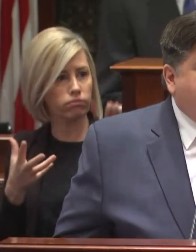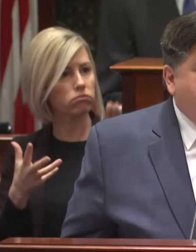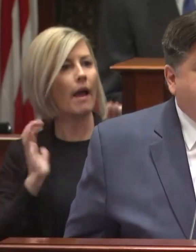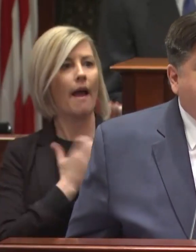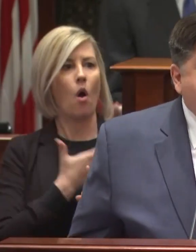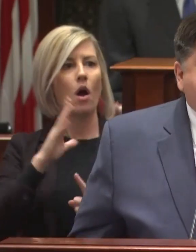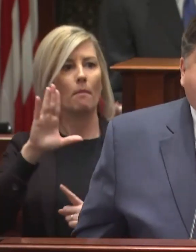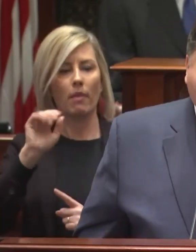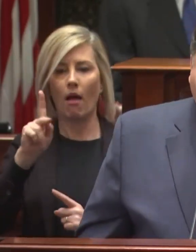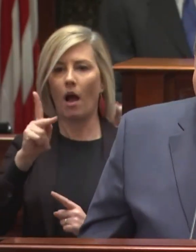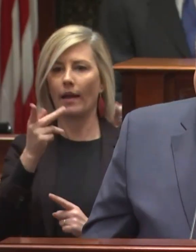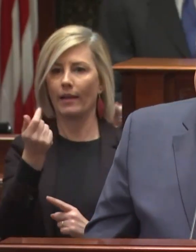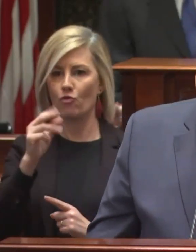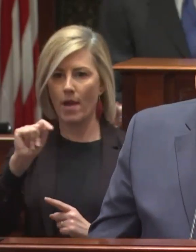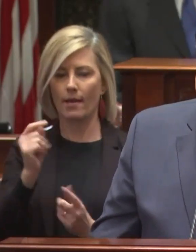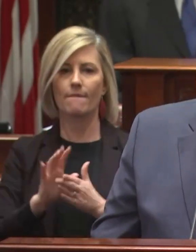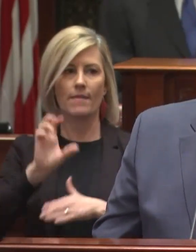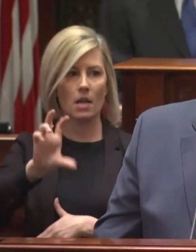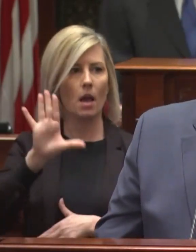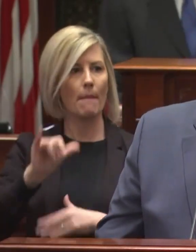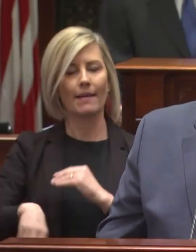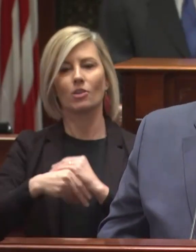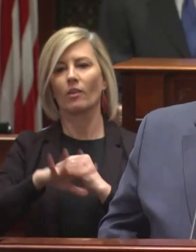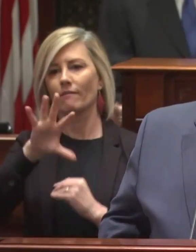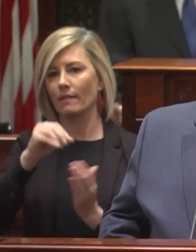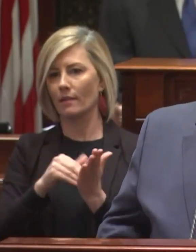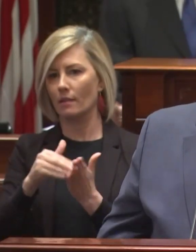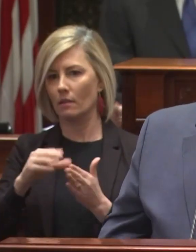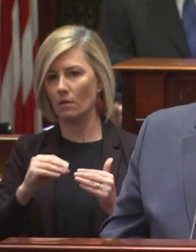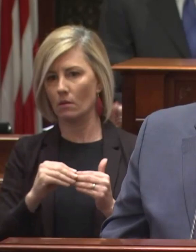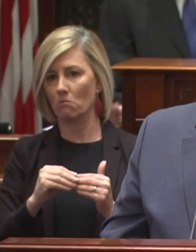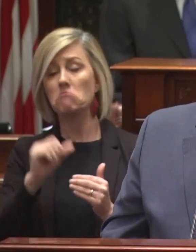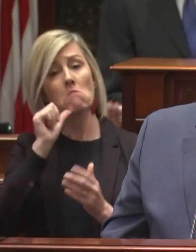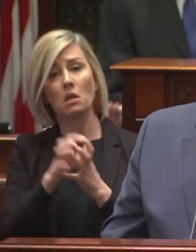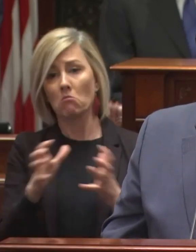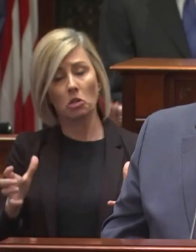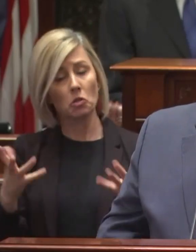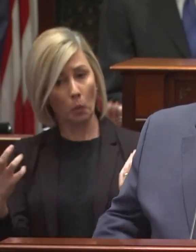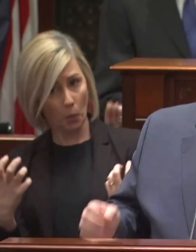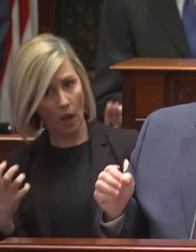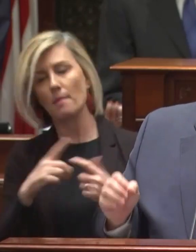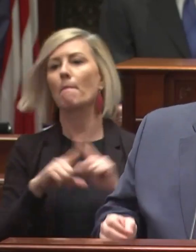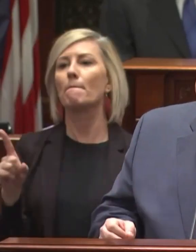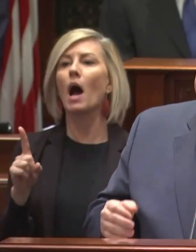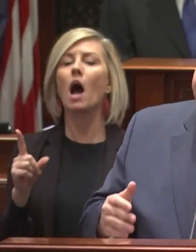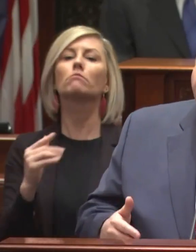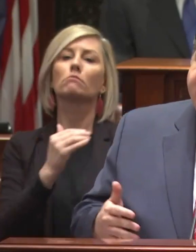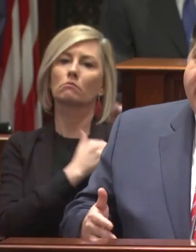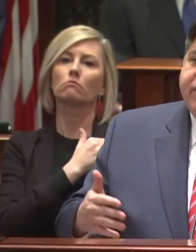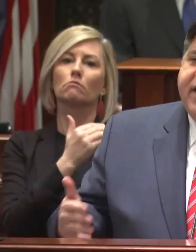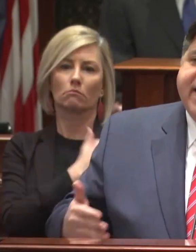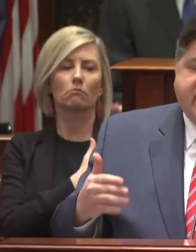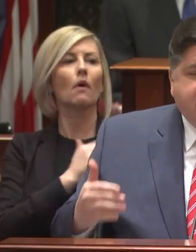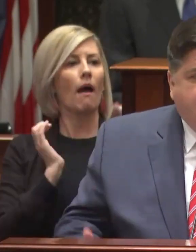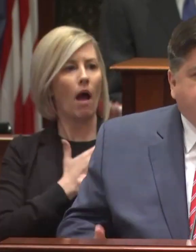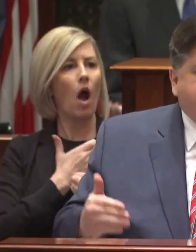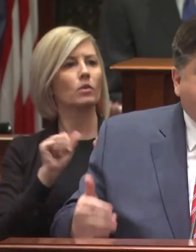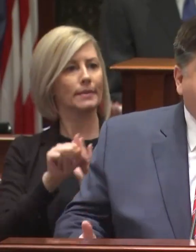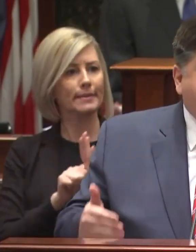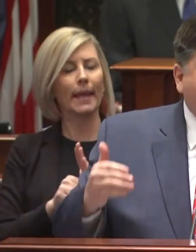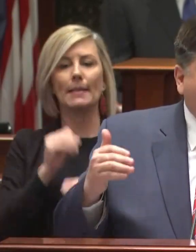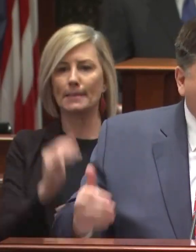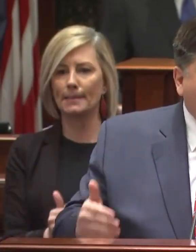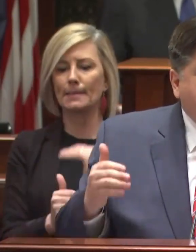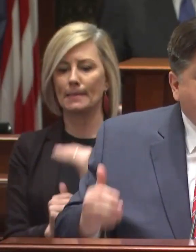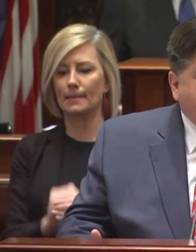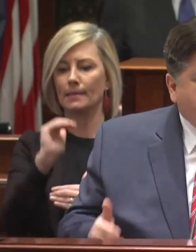block grant funding by an additional $50 million. Not as much as I would like, but responsibly moving our state another